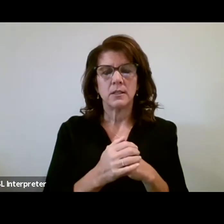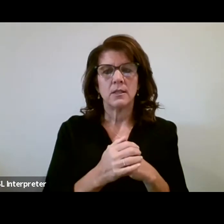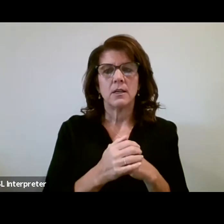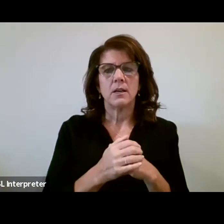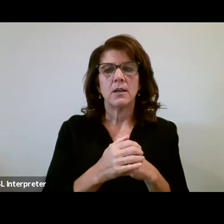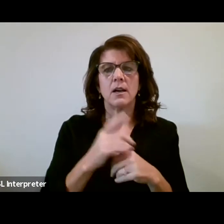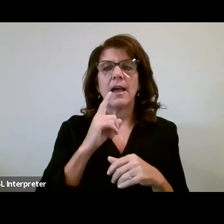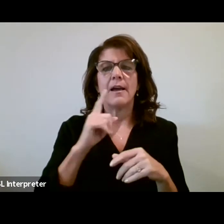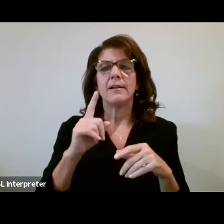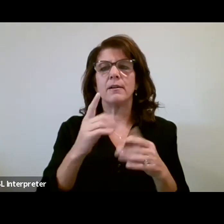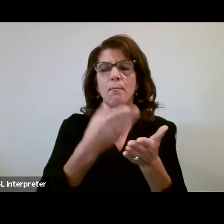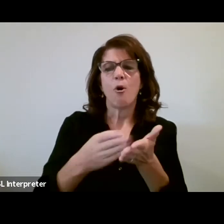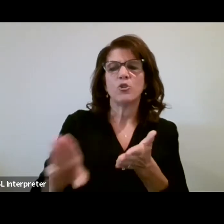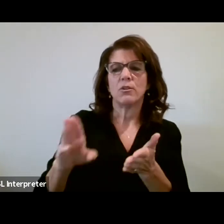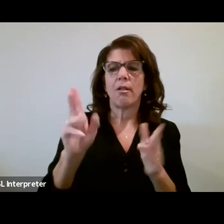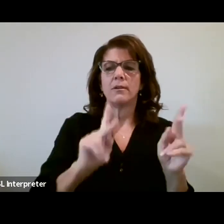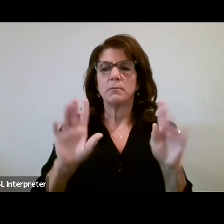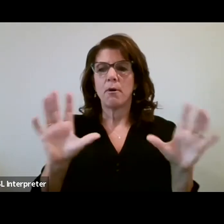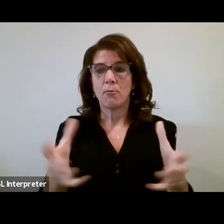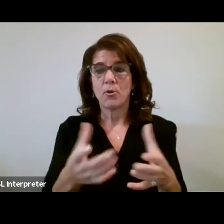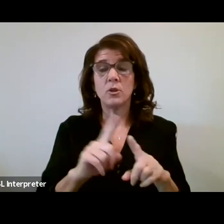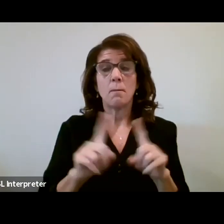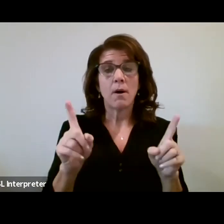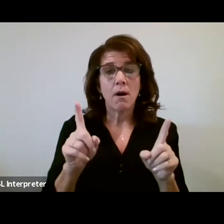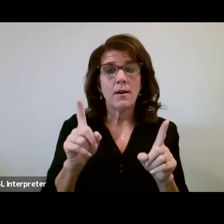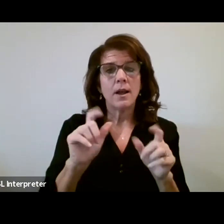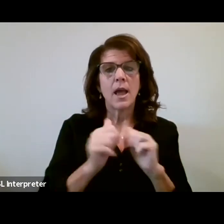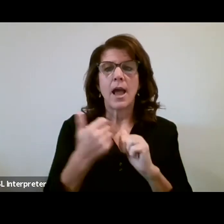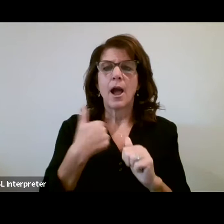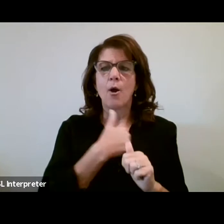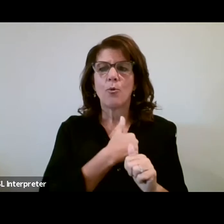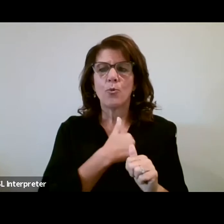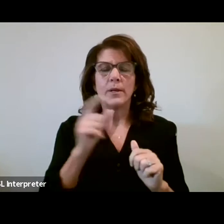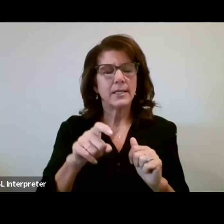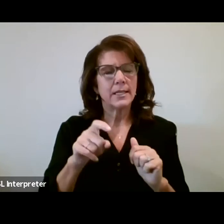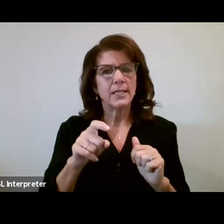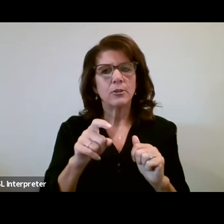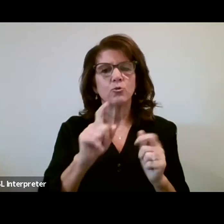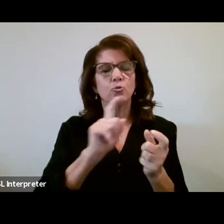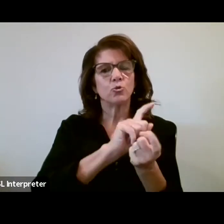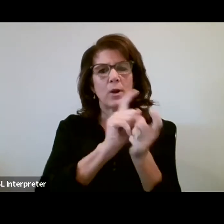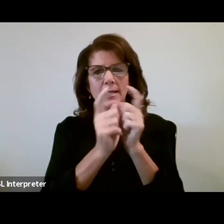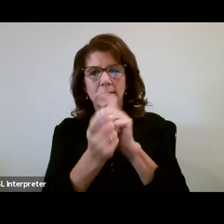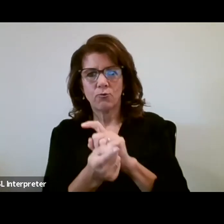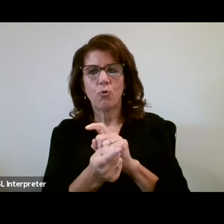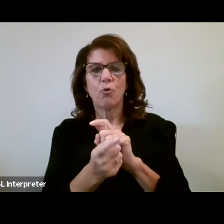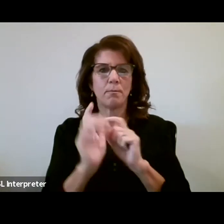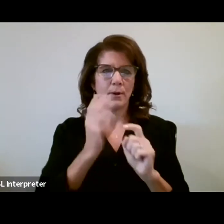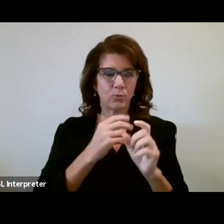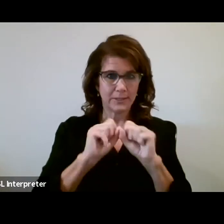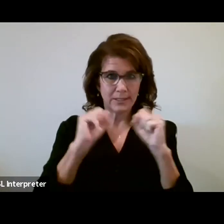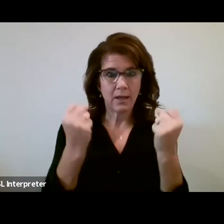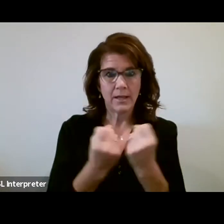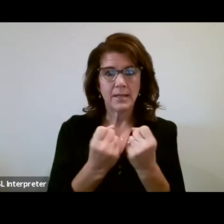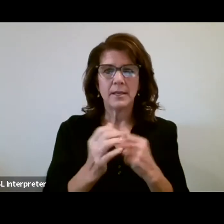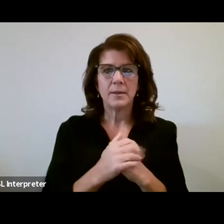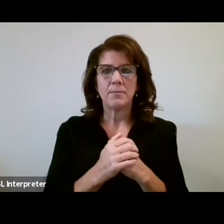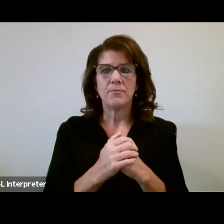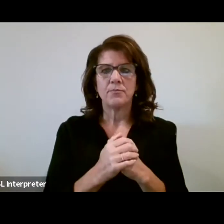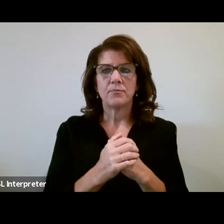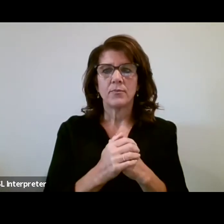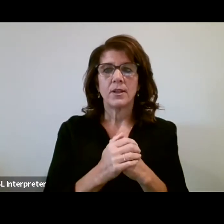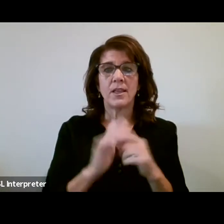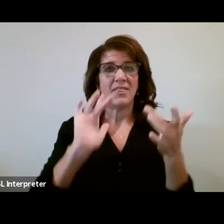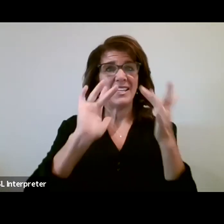marginalized populations, but also how we need to transform society. The digital